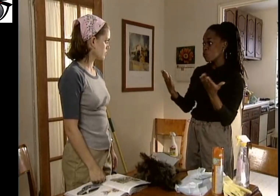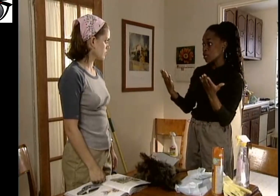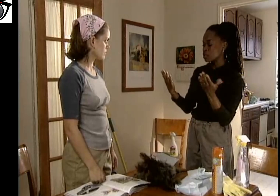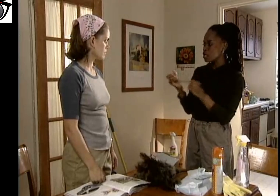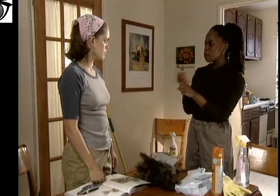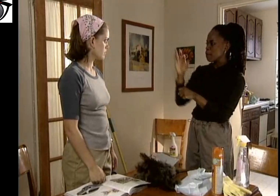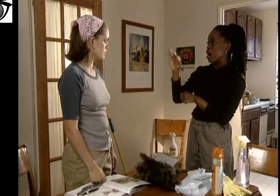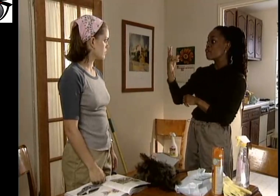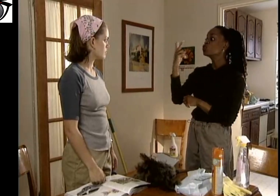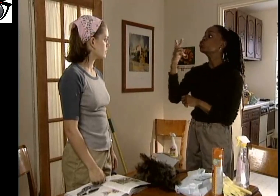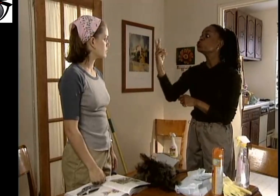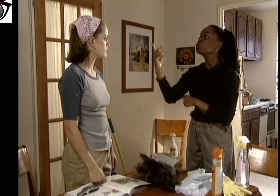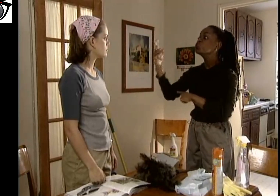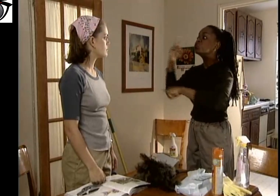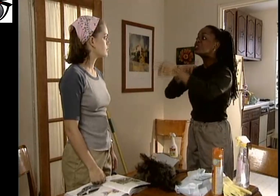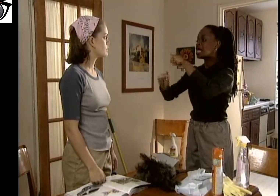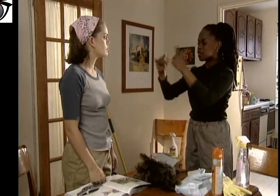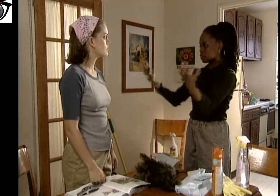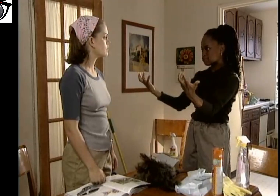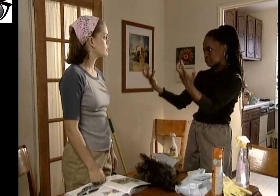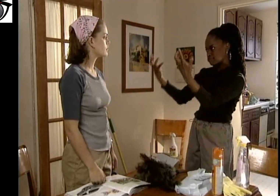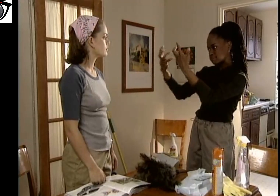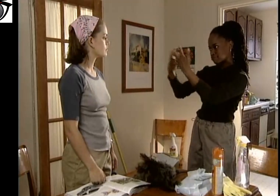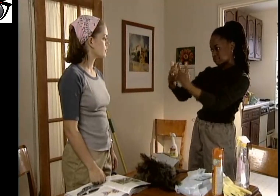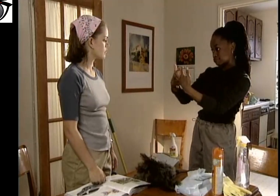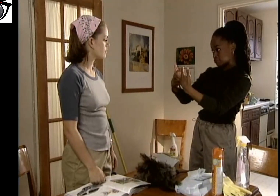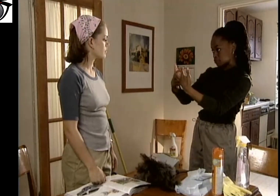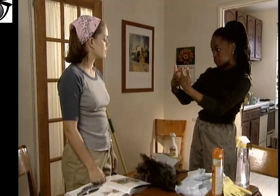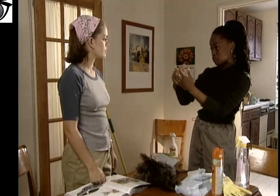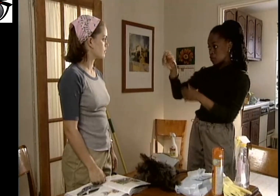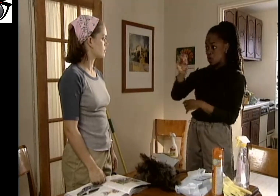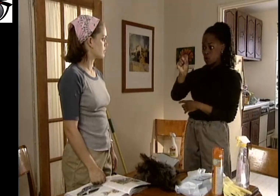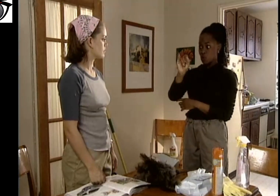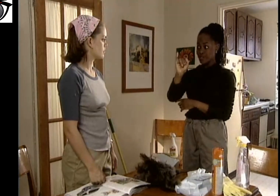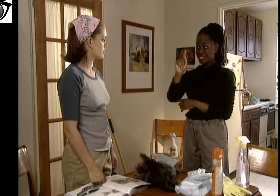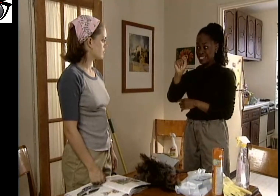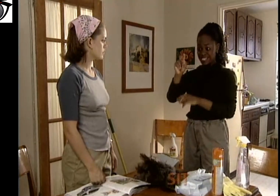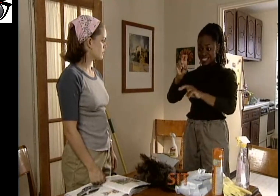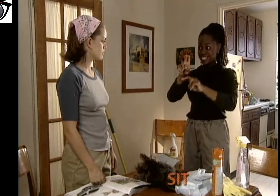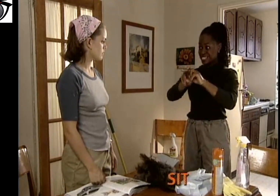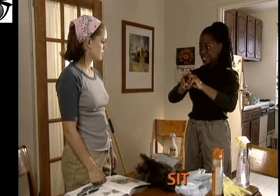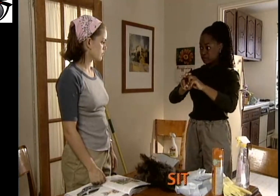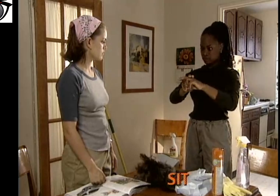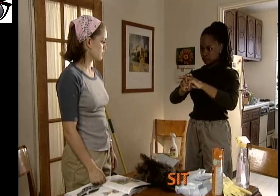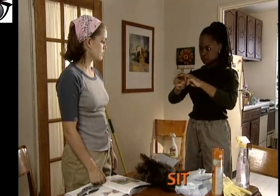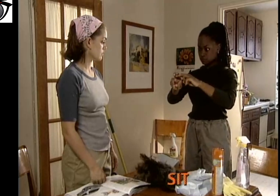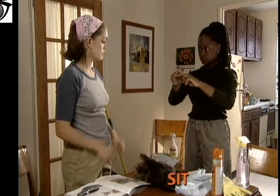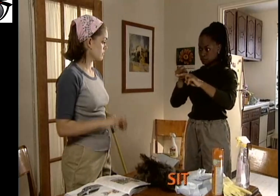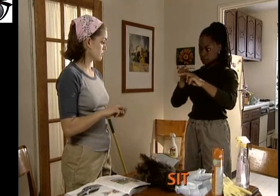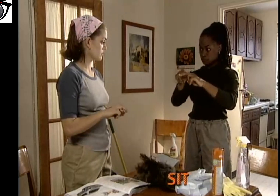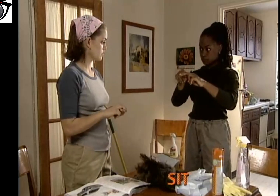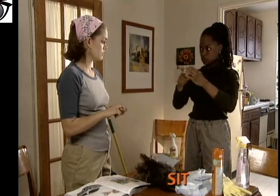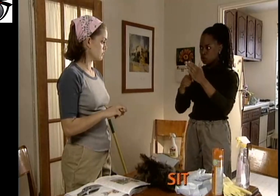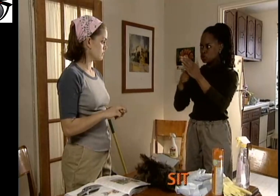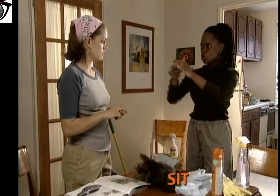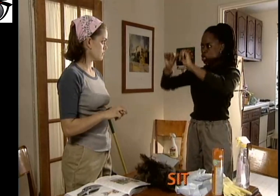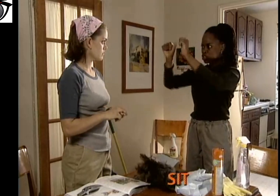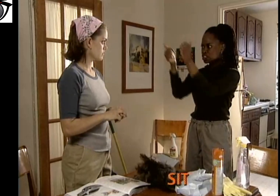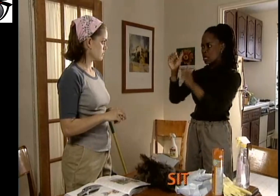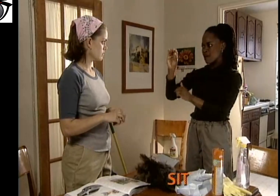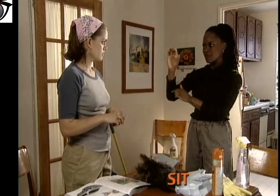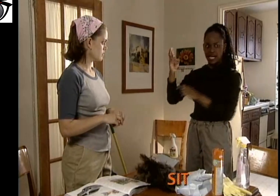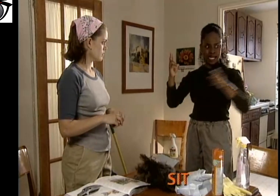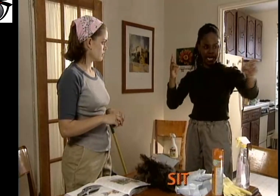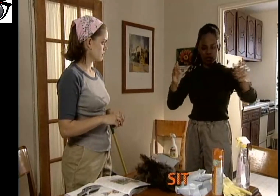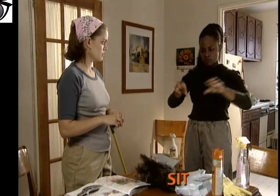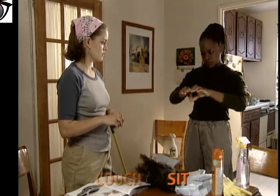up of two signs that have combined over time. Sit and a marker that shows the shape